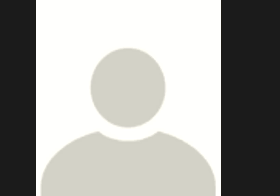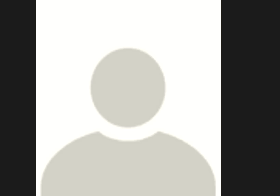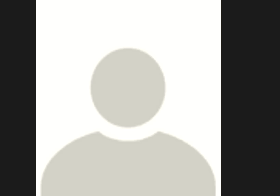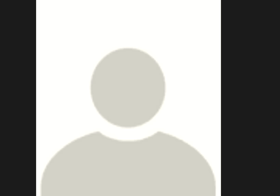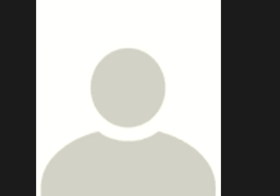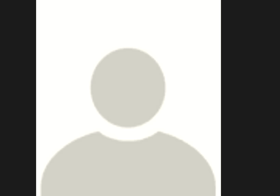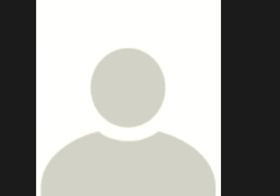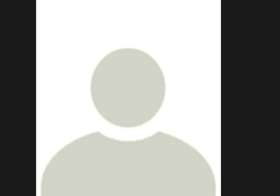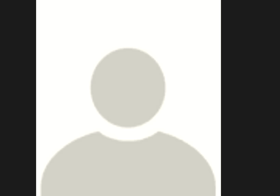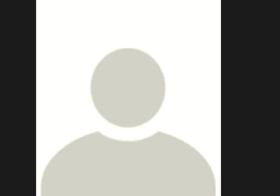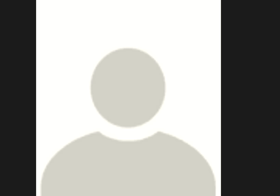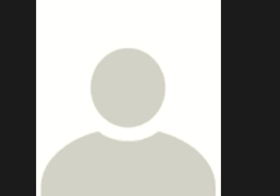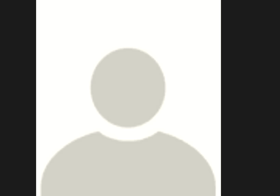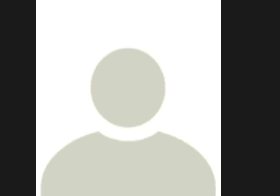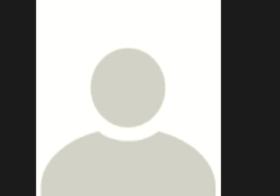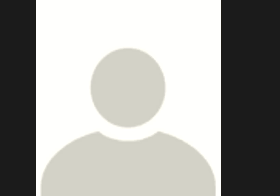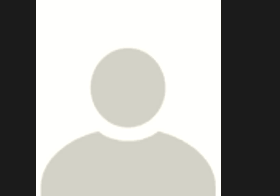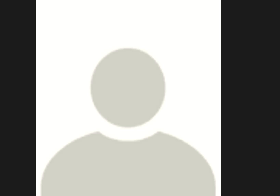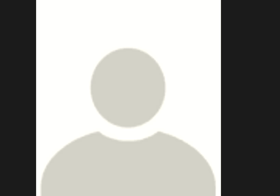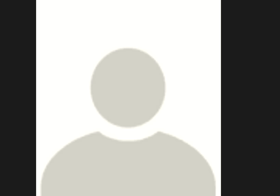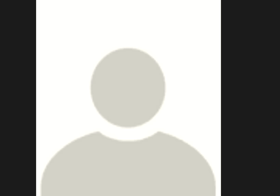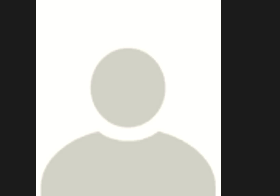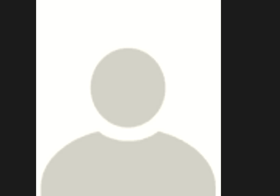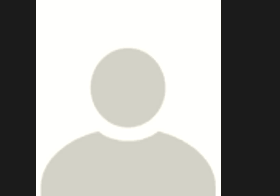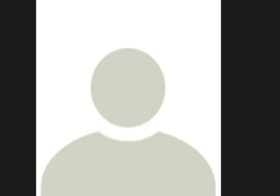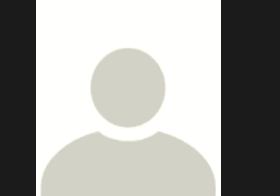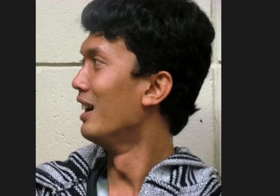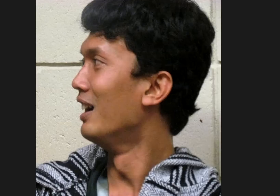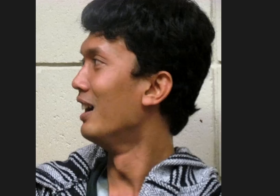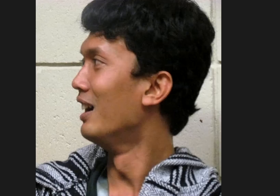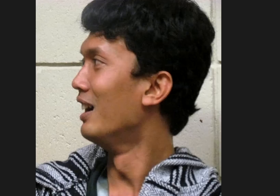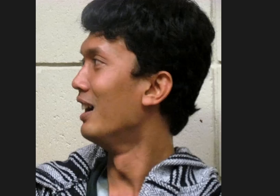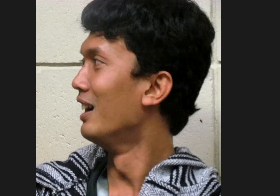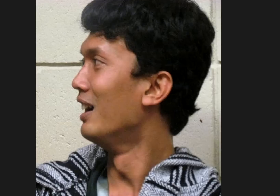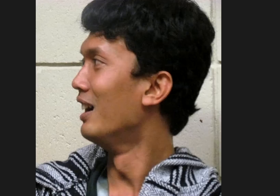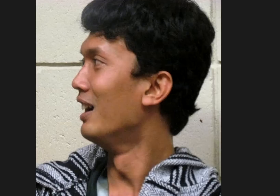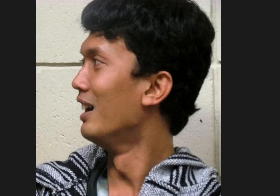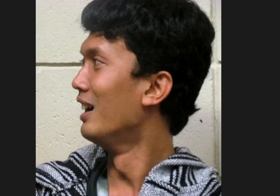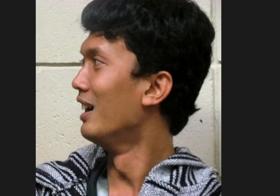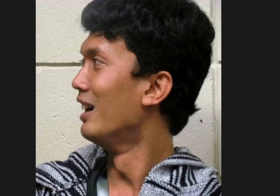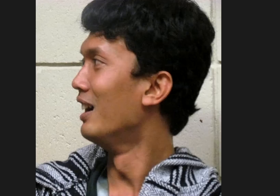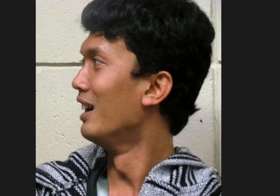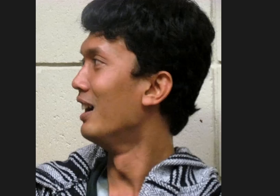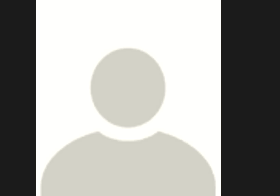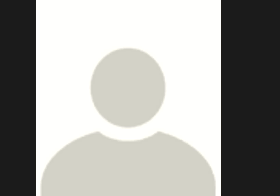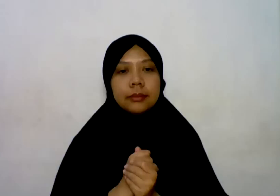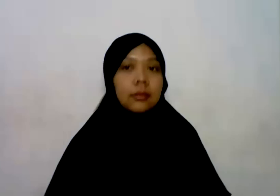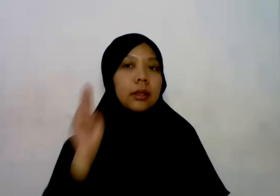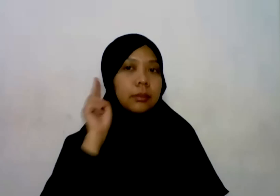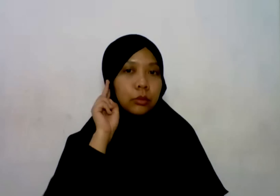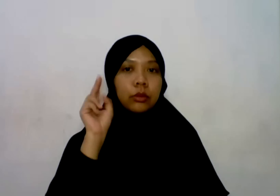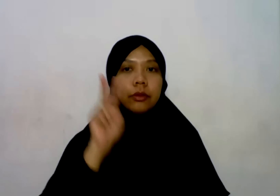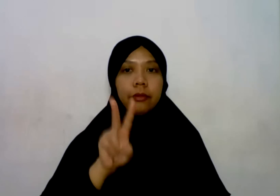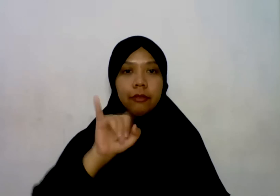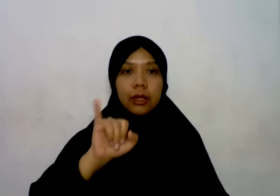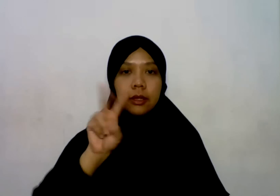okay? So we can go to second speaker, Dr. Vivi Yulaswati.